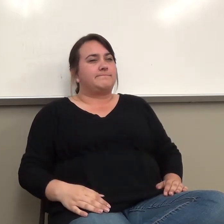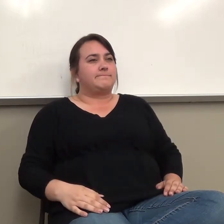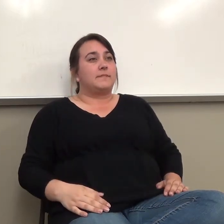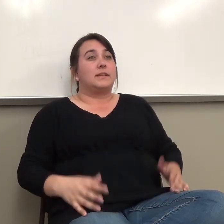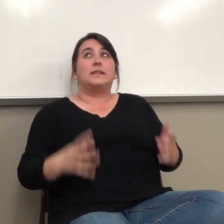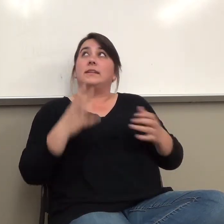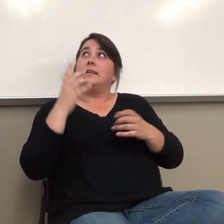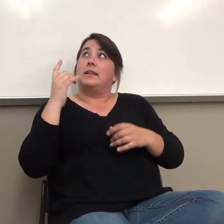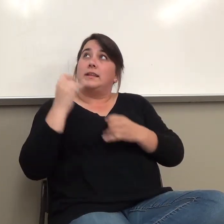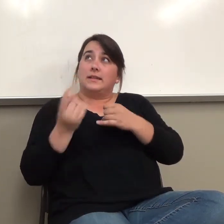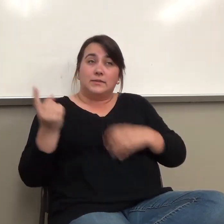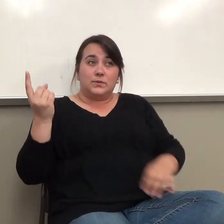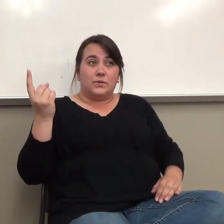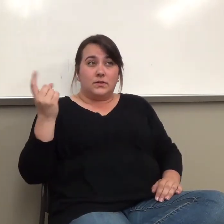one,